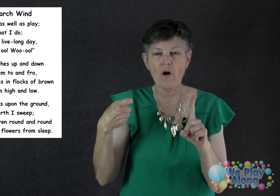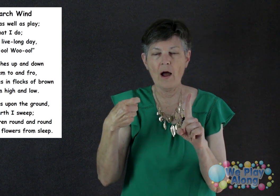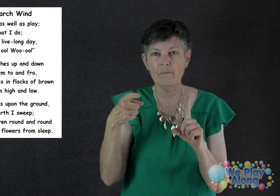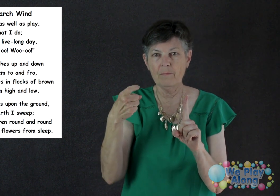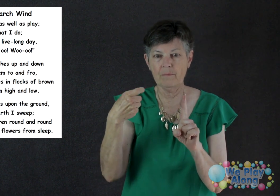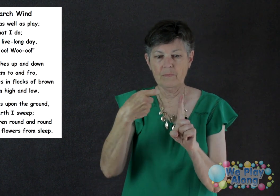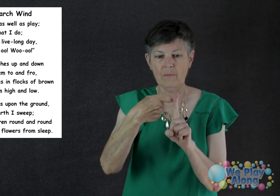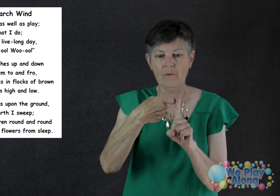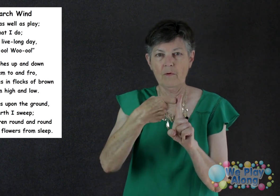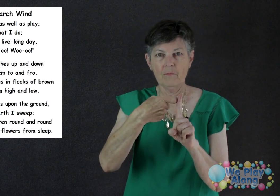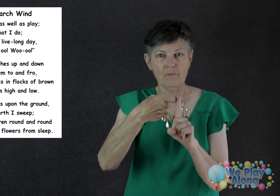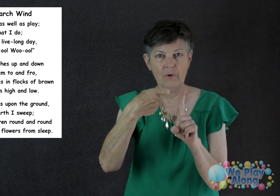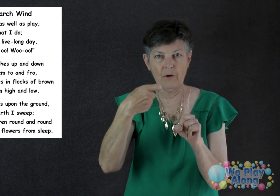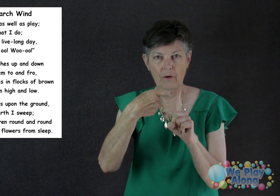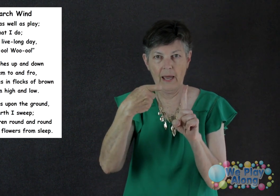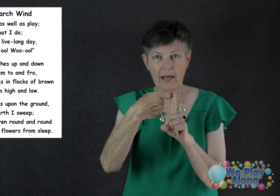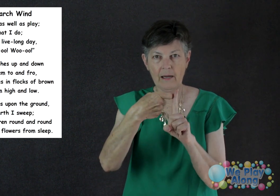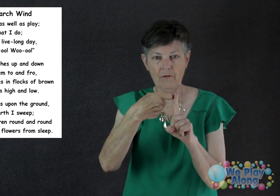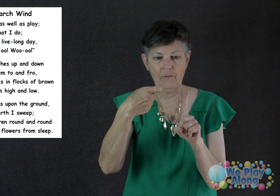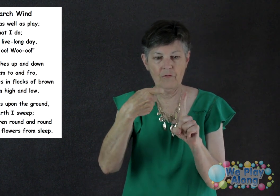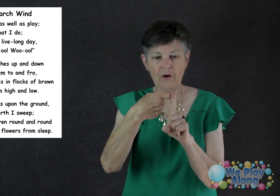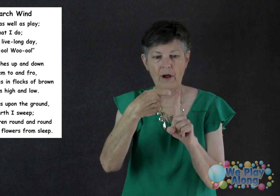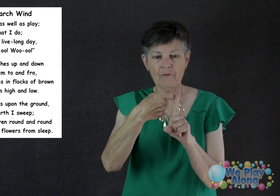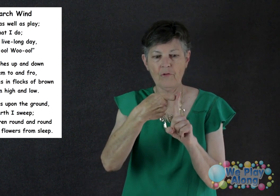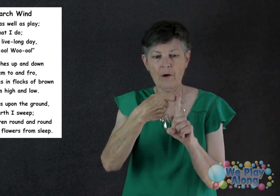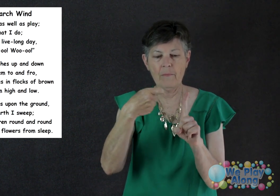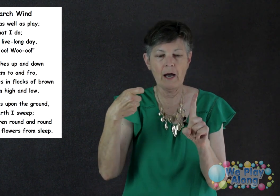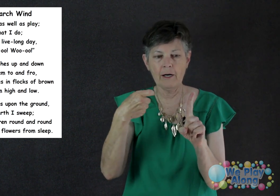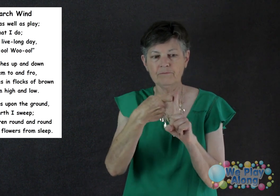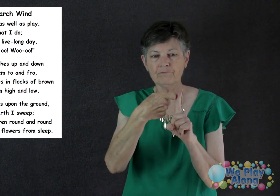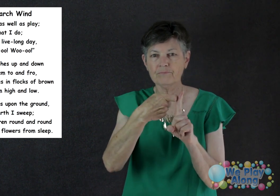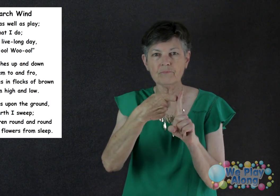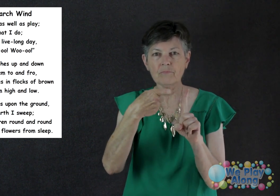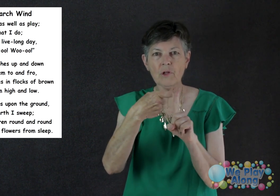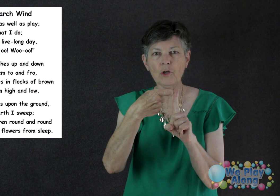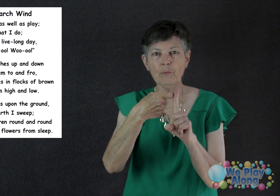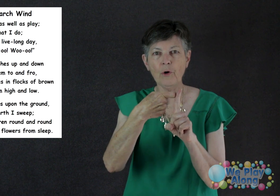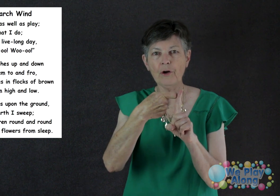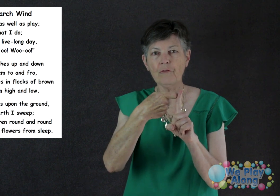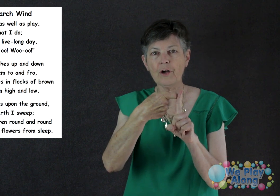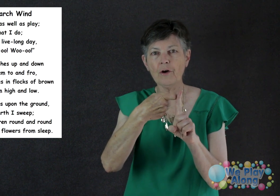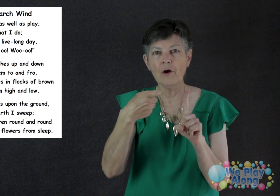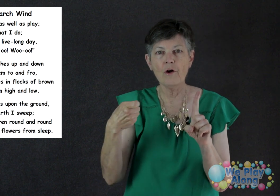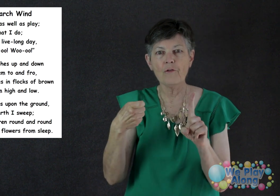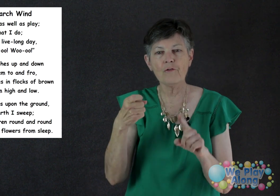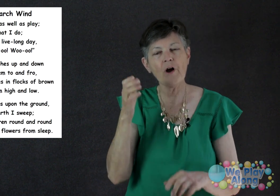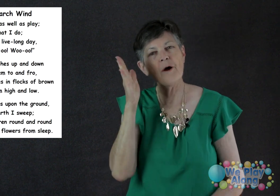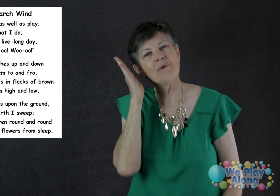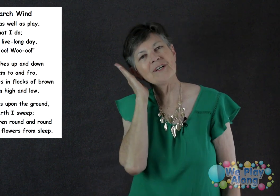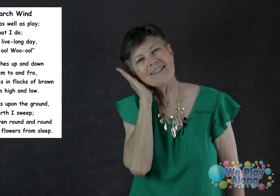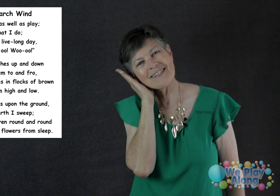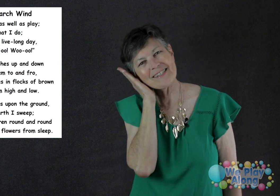from, bring your hand out, finger out from your pointer finger, from